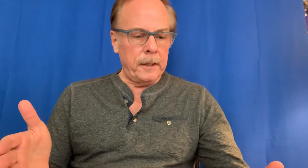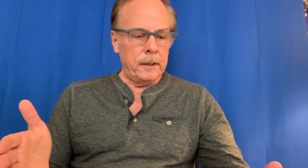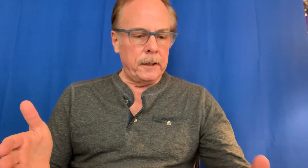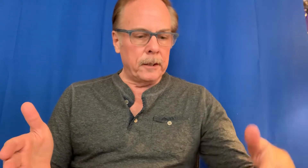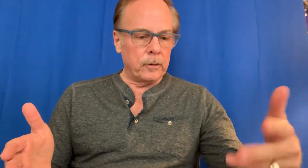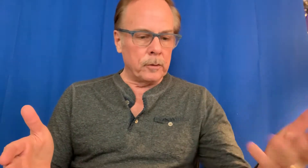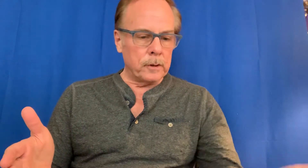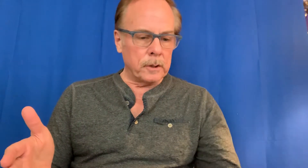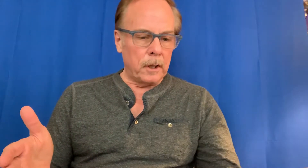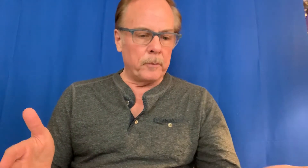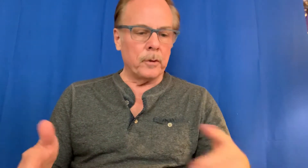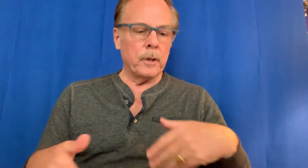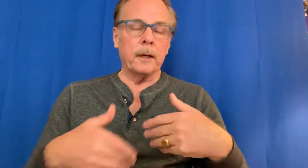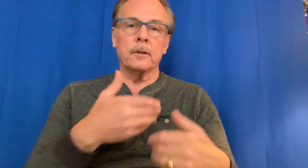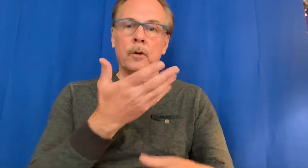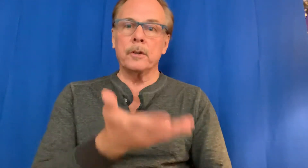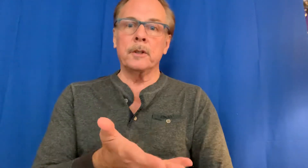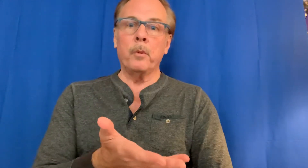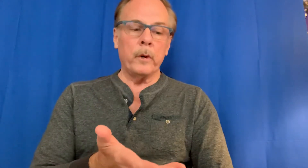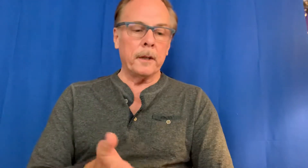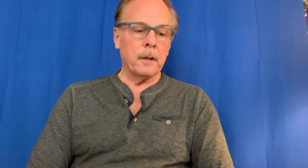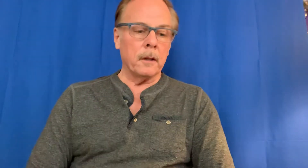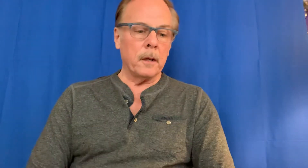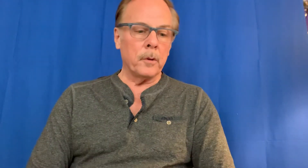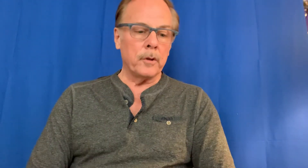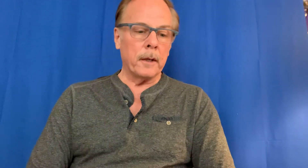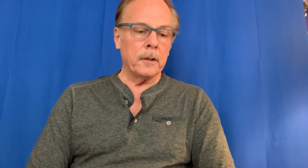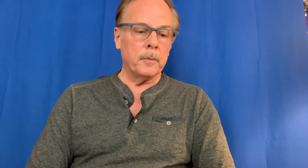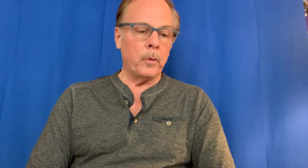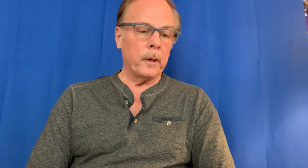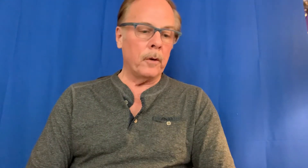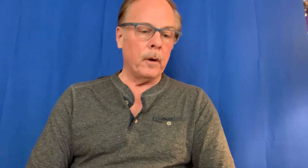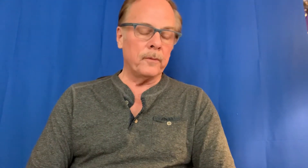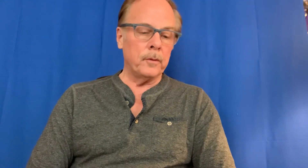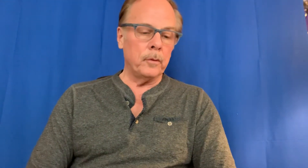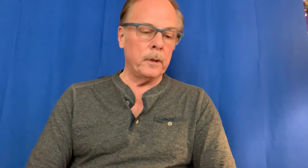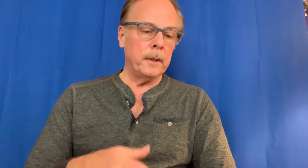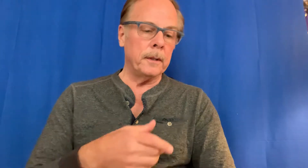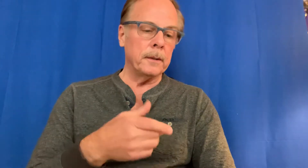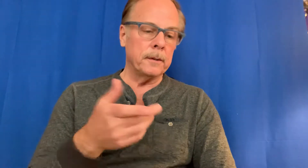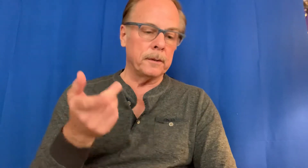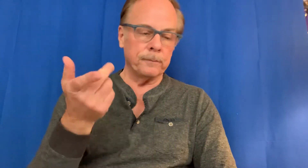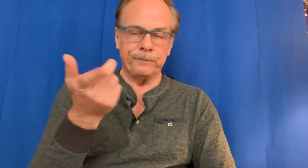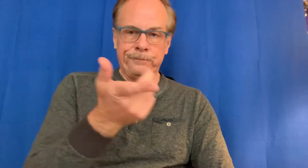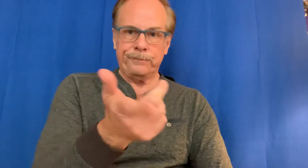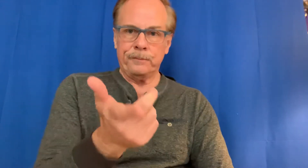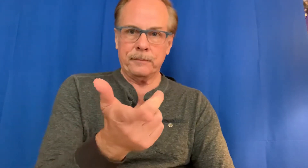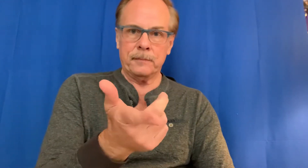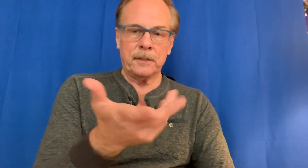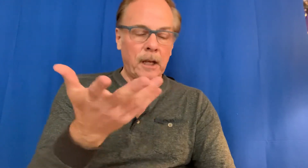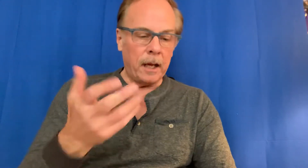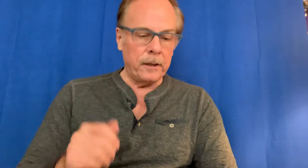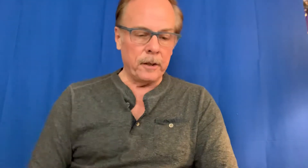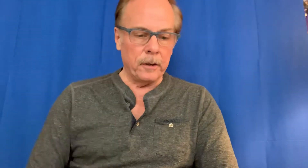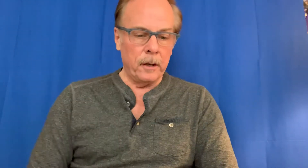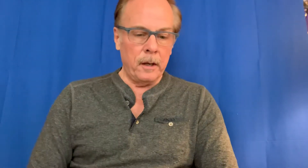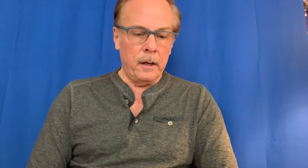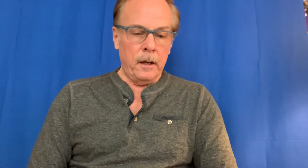he introduces the lumberjack. Notice he's pointing to the lumberjack. He's pointing off to his side here.